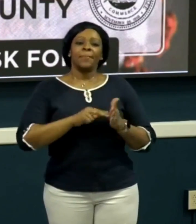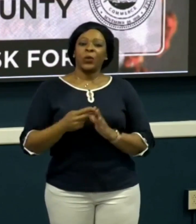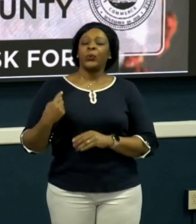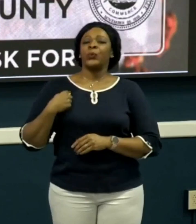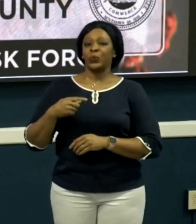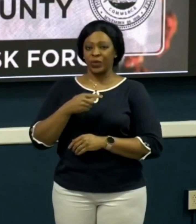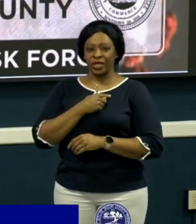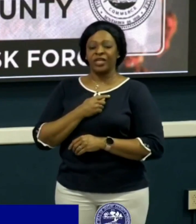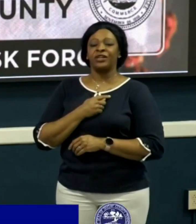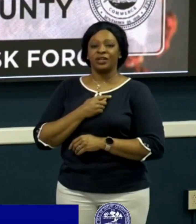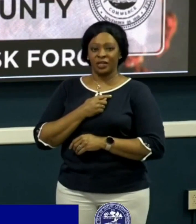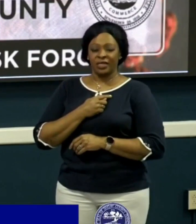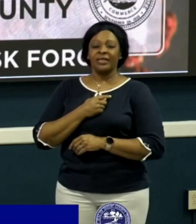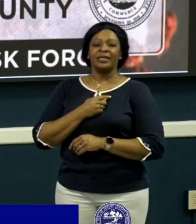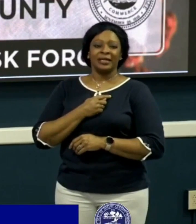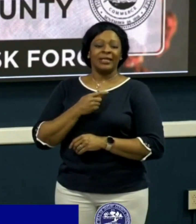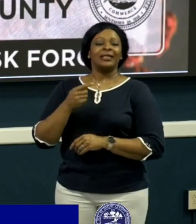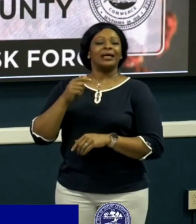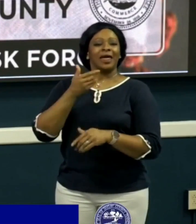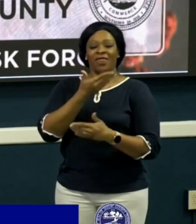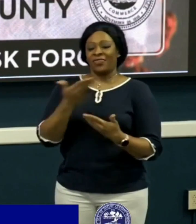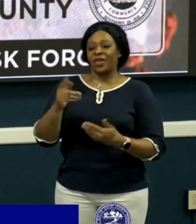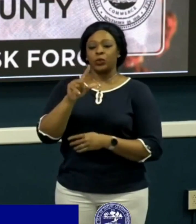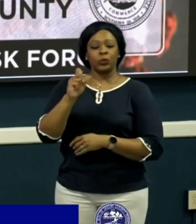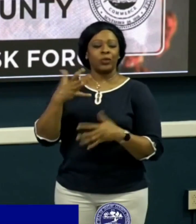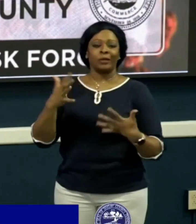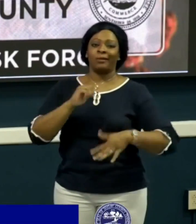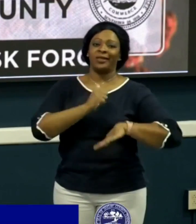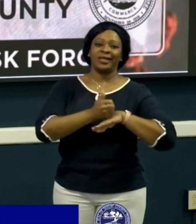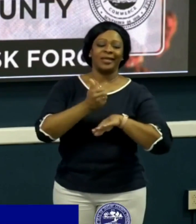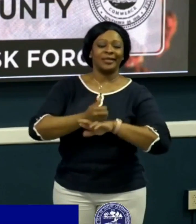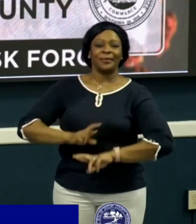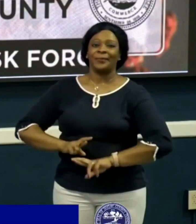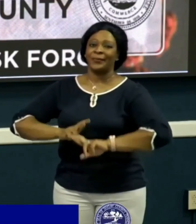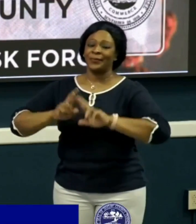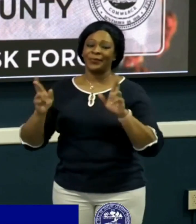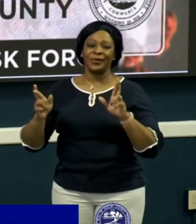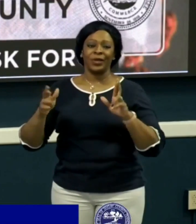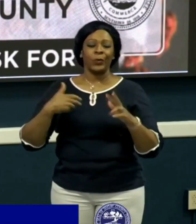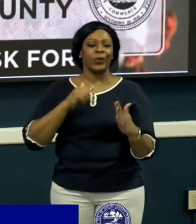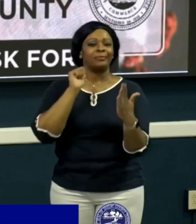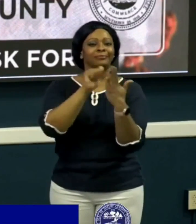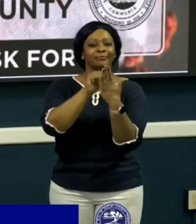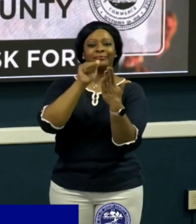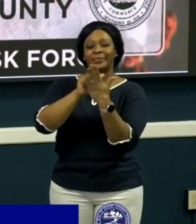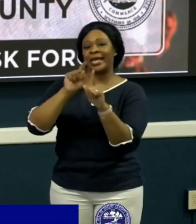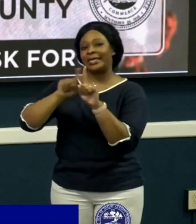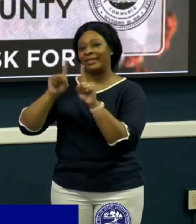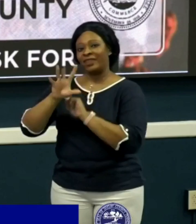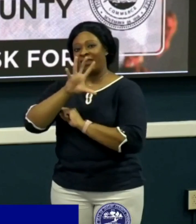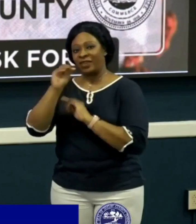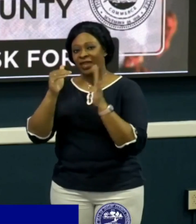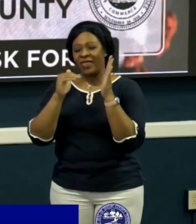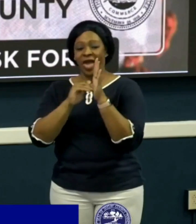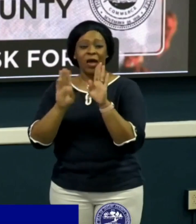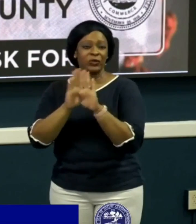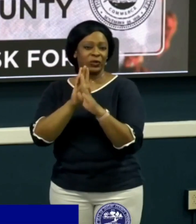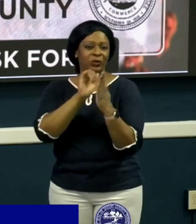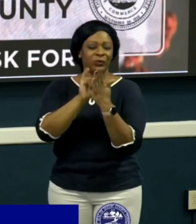that there are systems and tools in place. We have gone door to door and knocked on 50,000 doors. We have